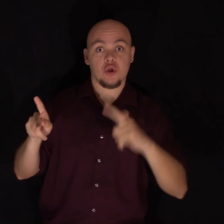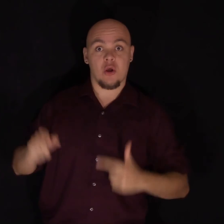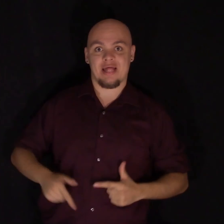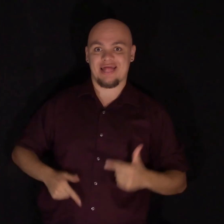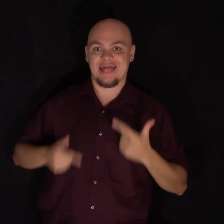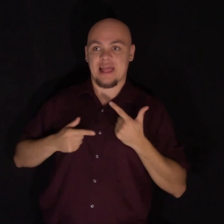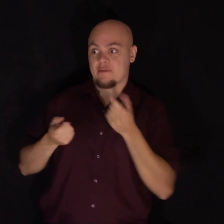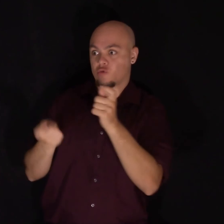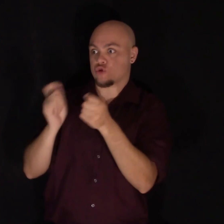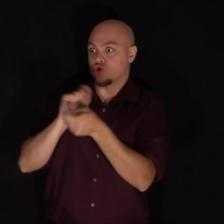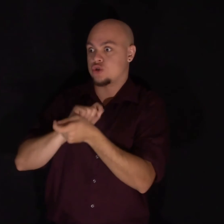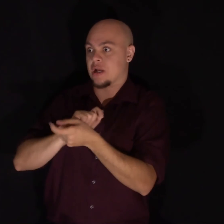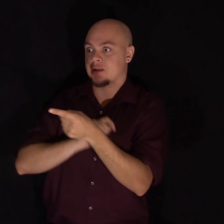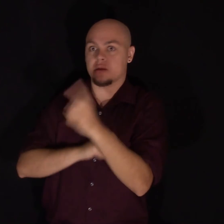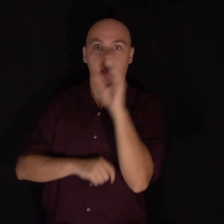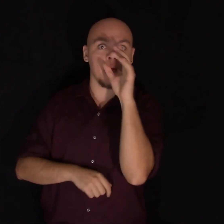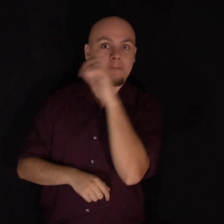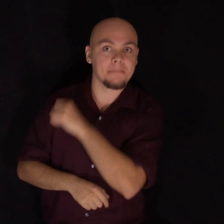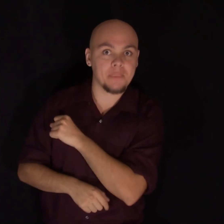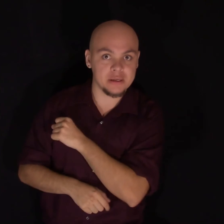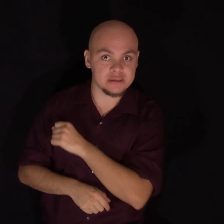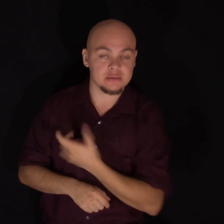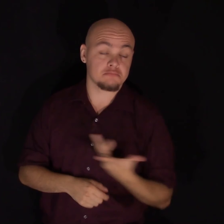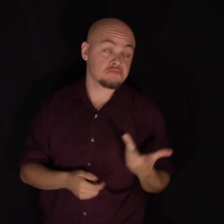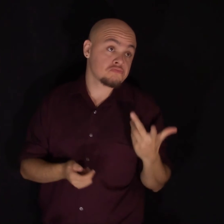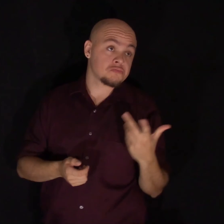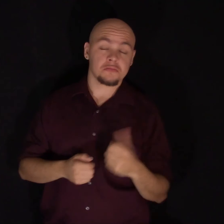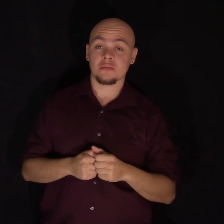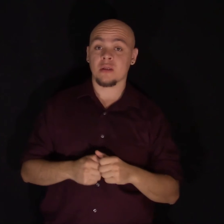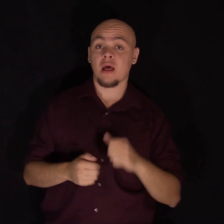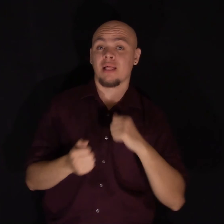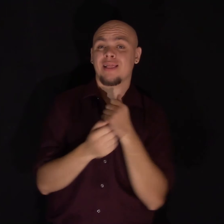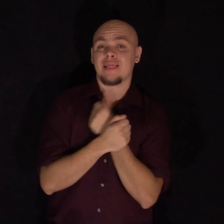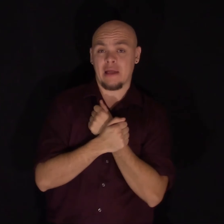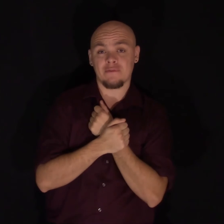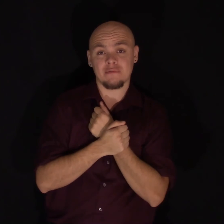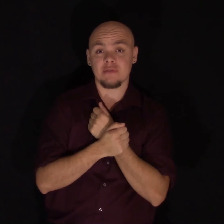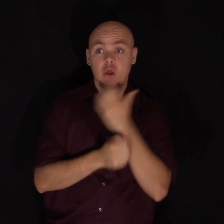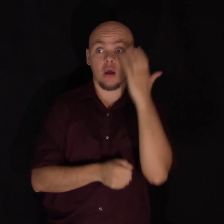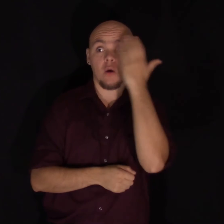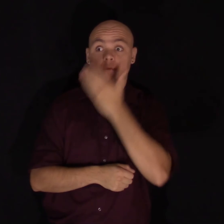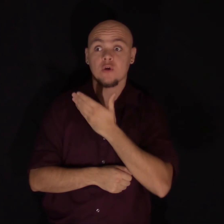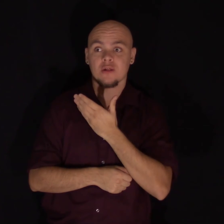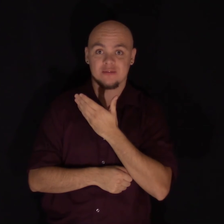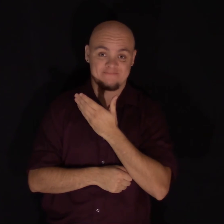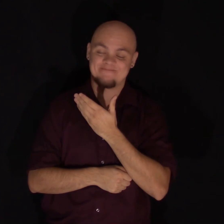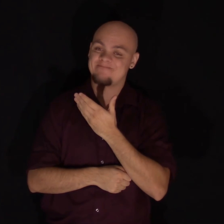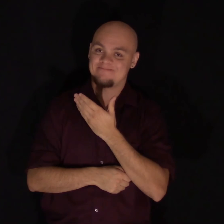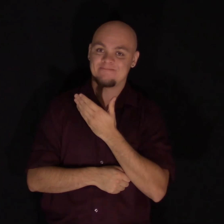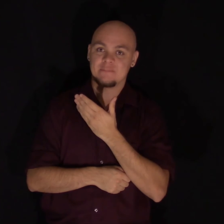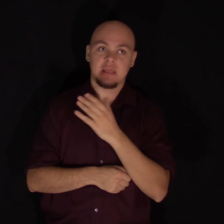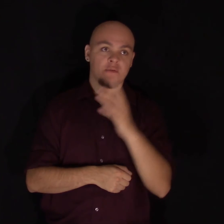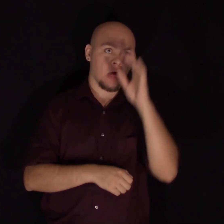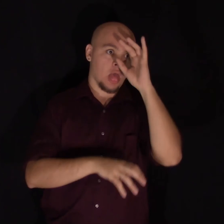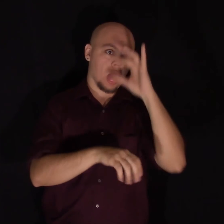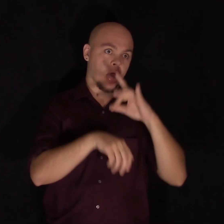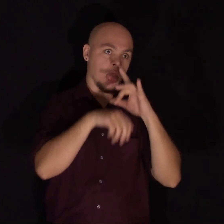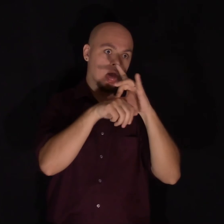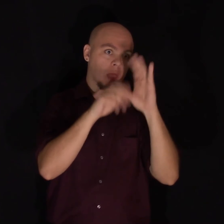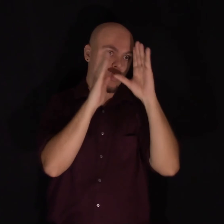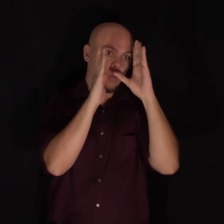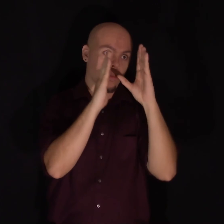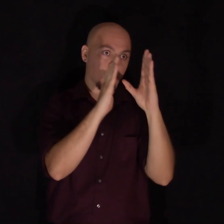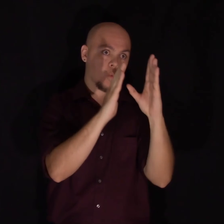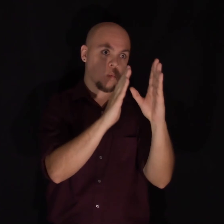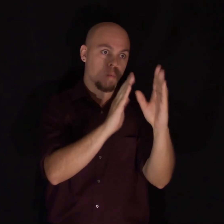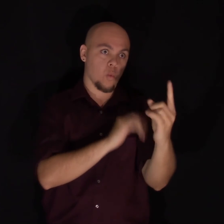life. You could also miss out on great love, because that's what happens when you have tunnel vision, trying to find